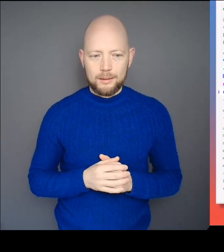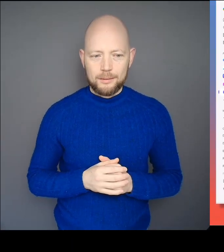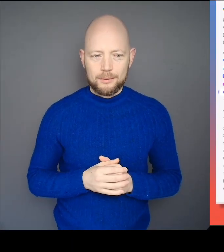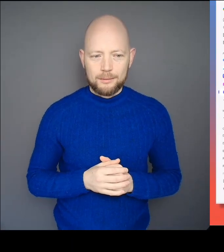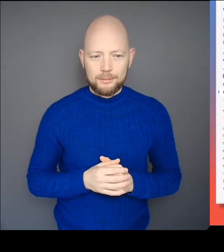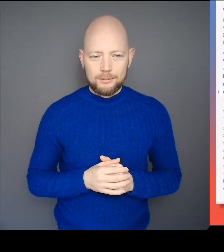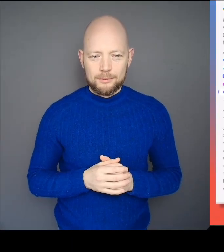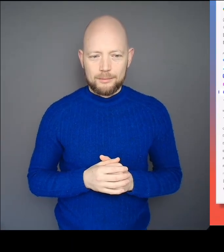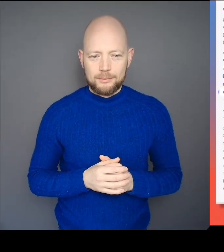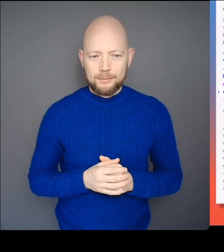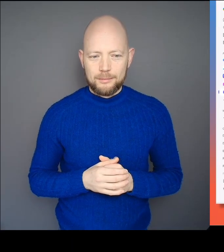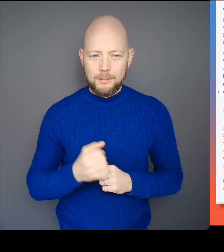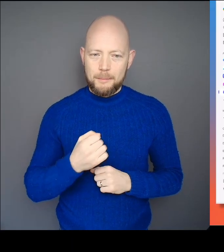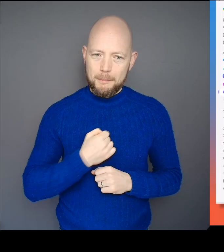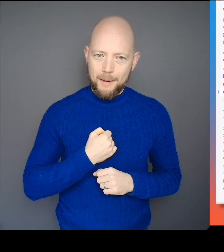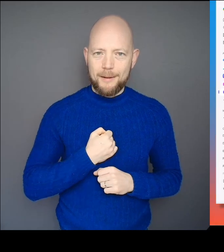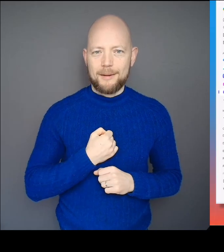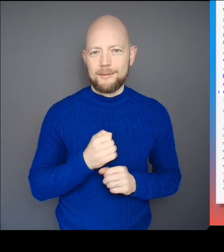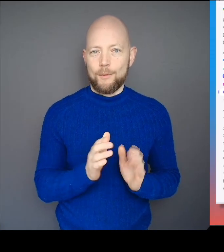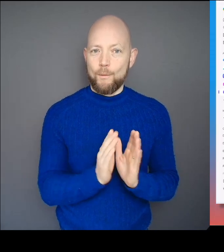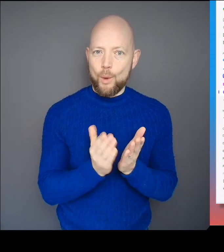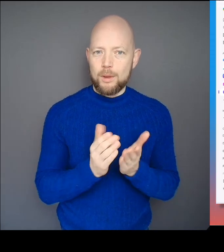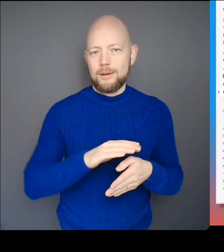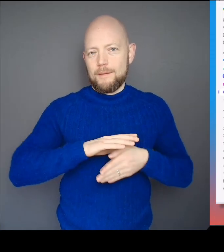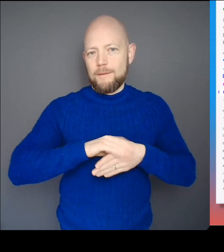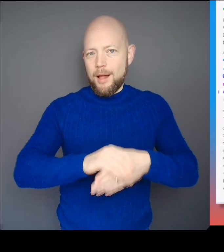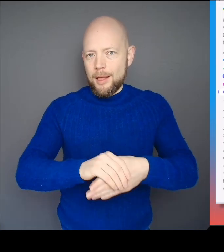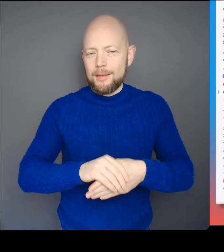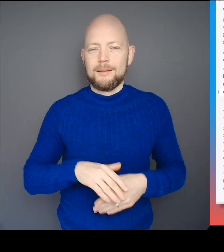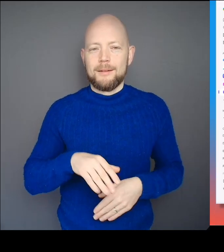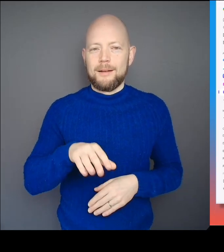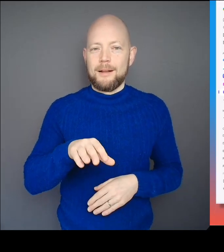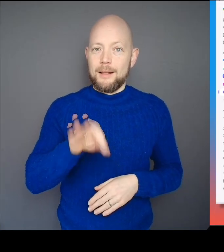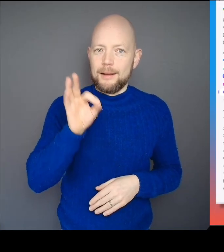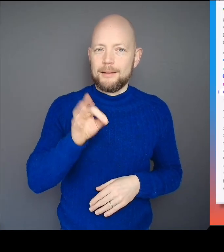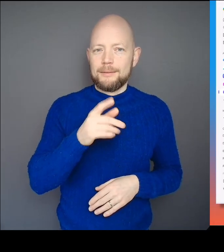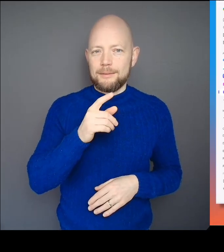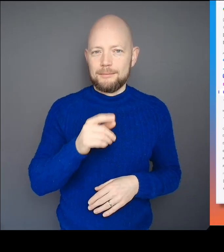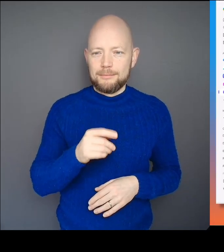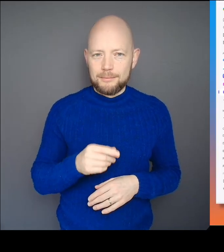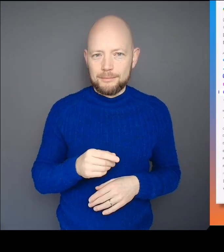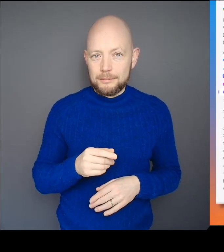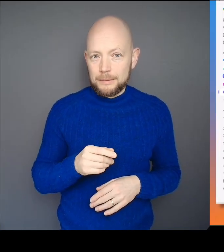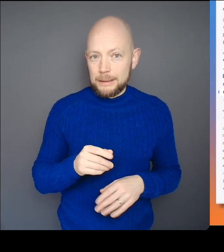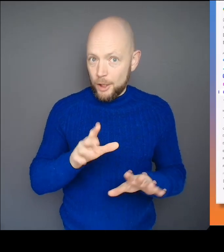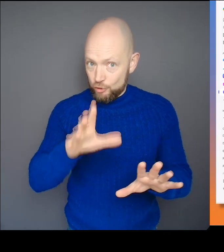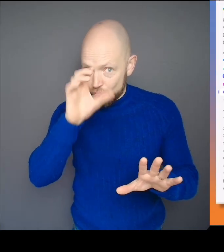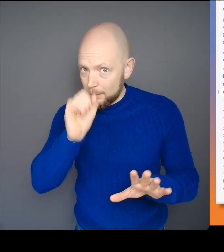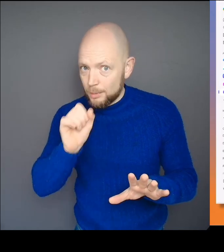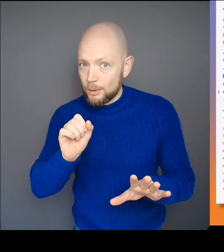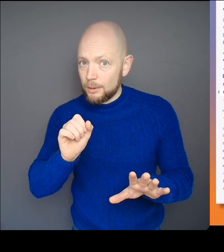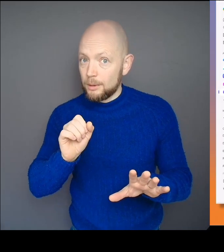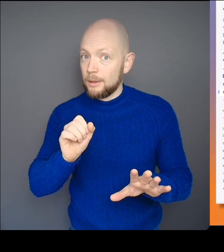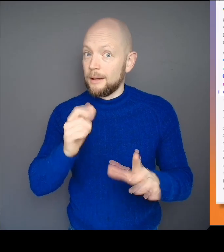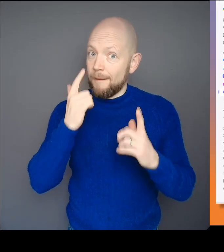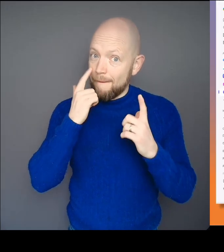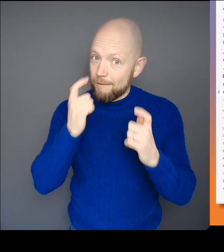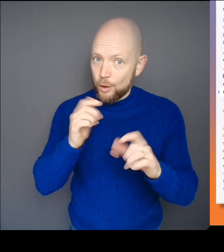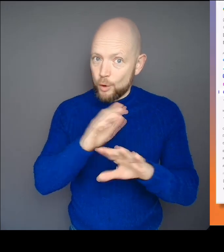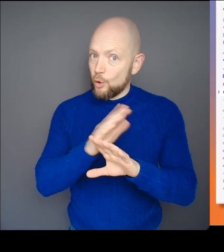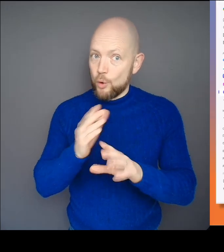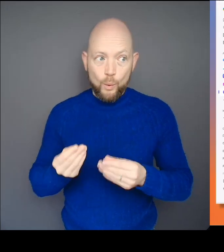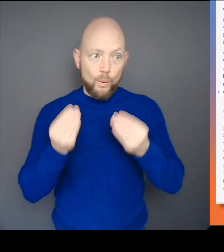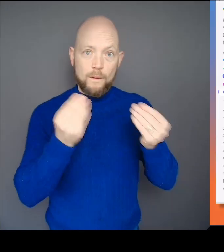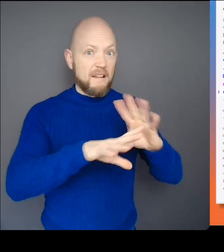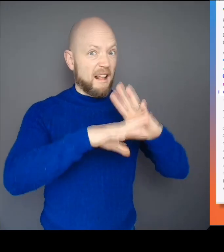one folder. If I click my SharePoint files, folders, whatever, that basically gives it access to everything that